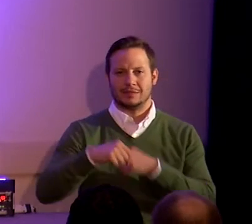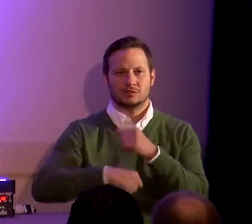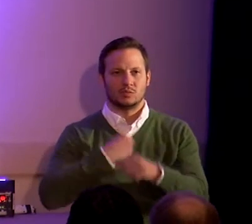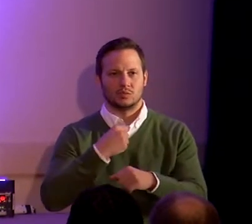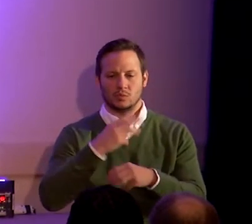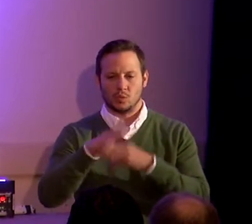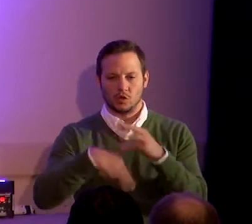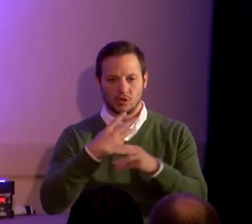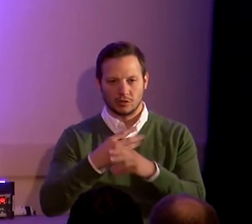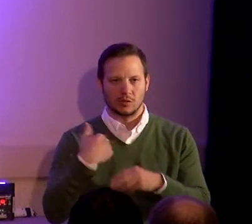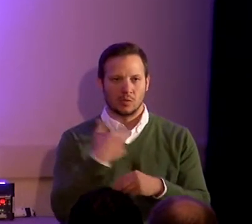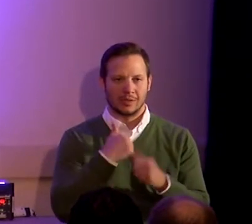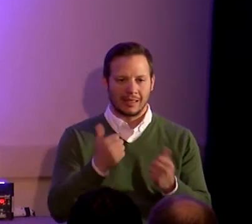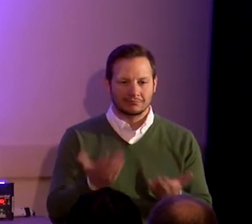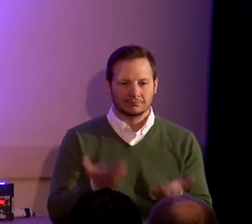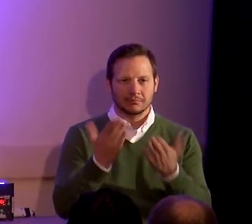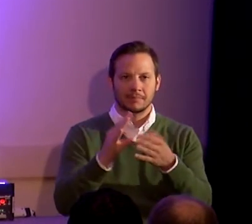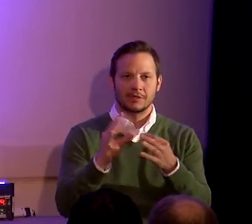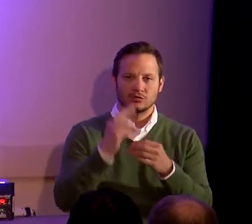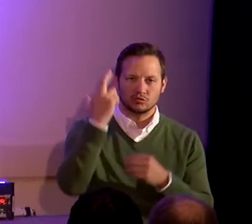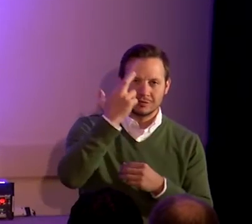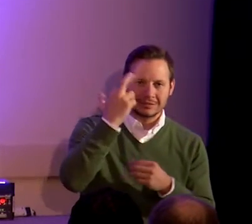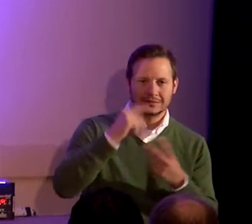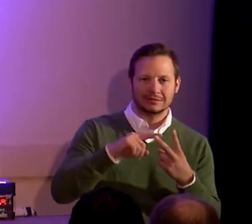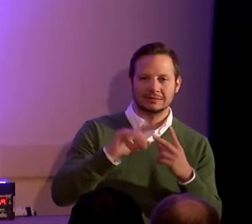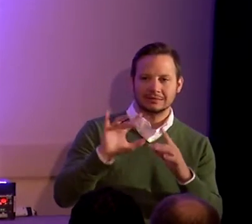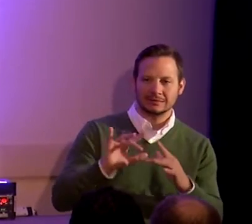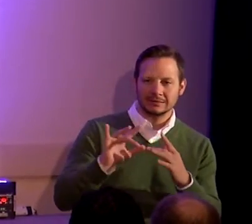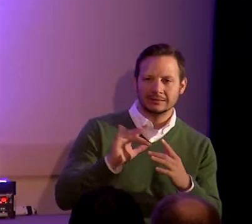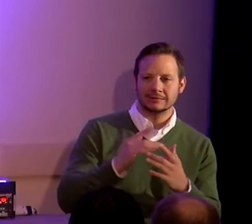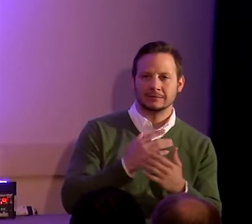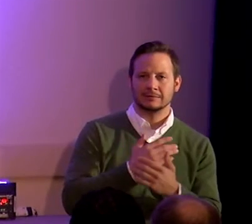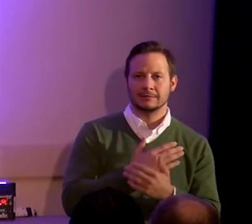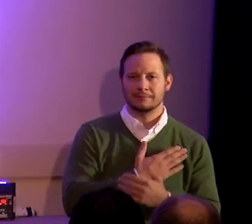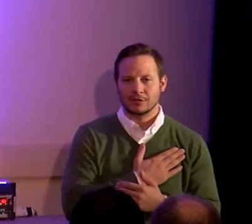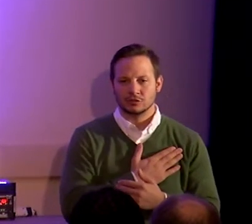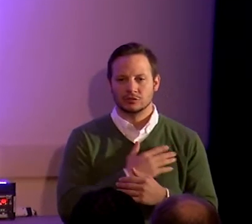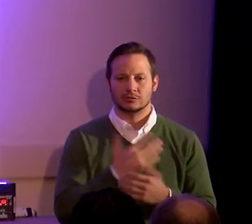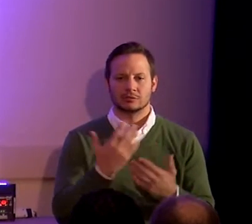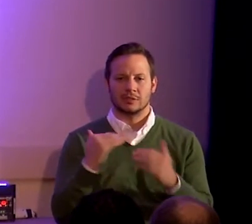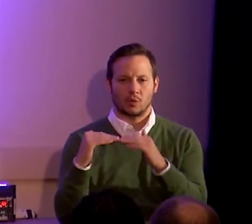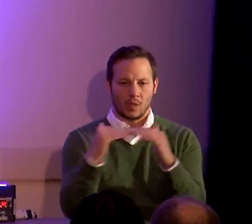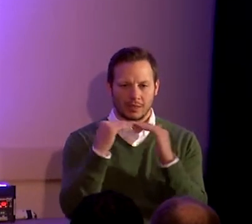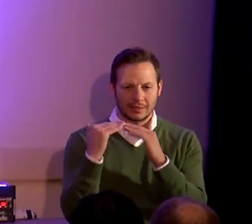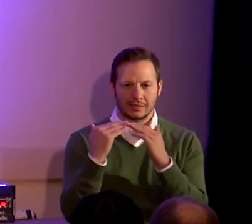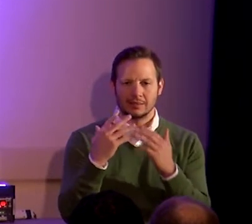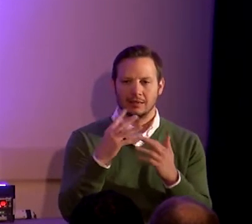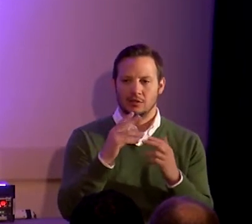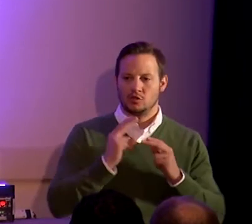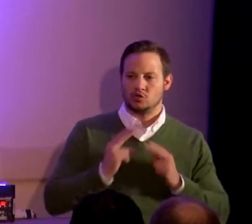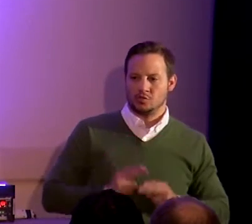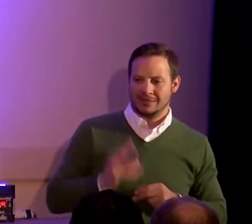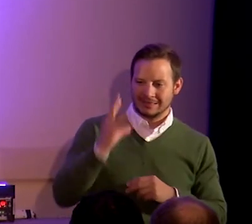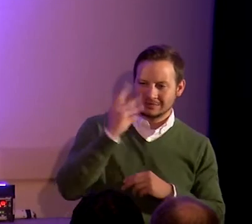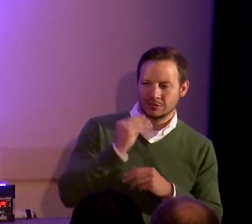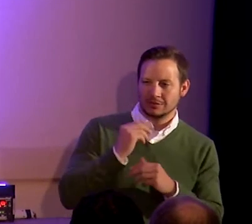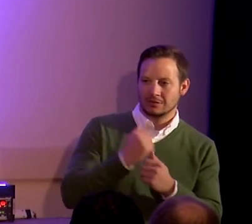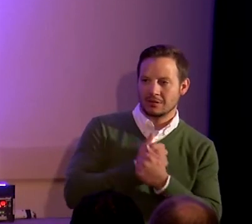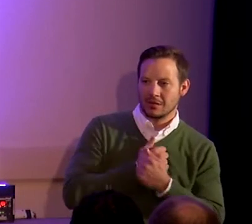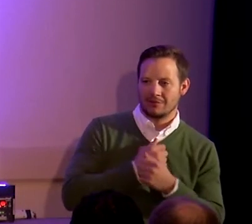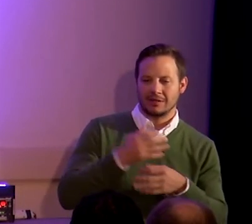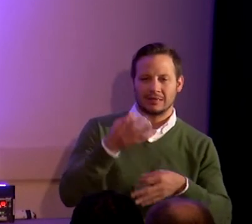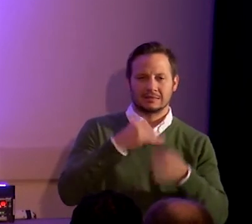message of reason, compassion, and equality, to build meaningful communities that are rooted in a love of the human experience rather than